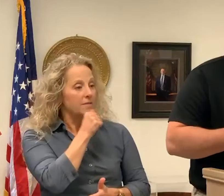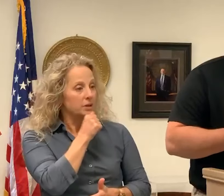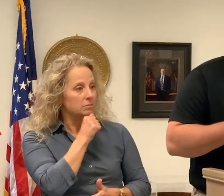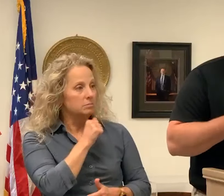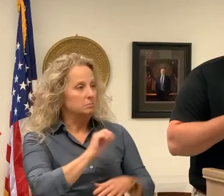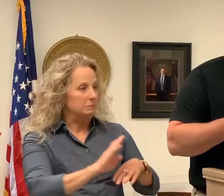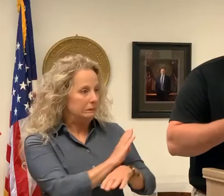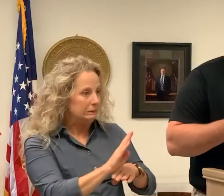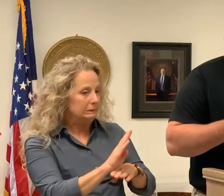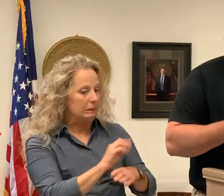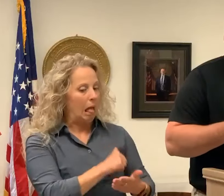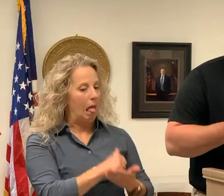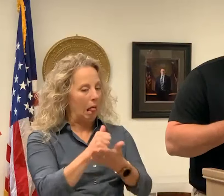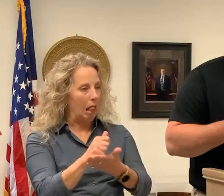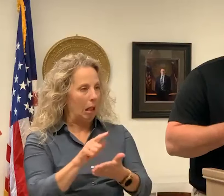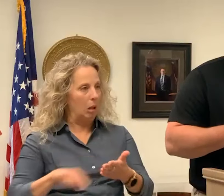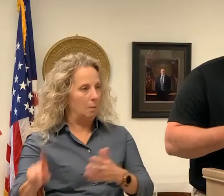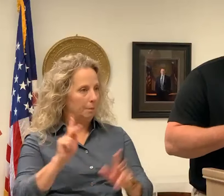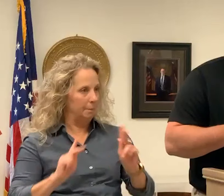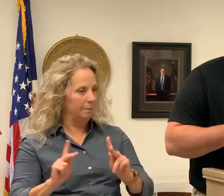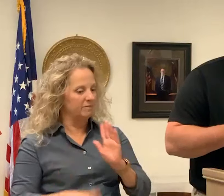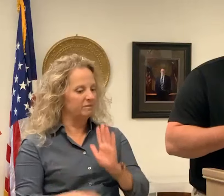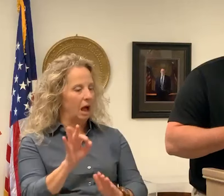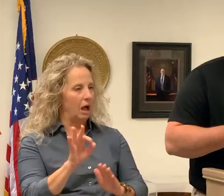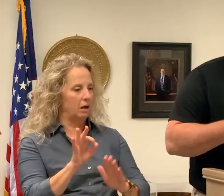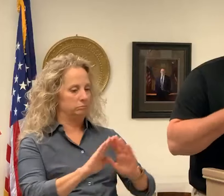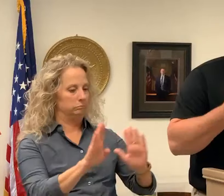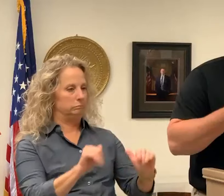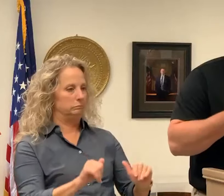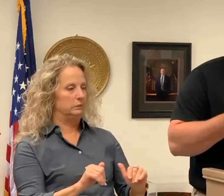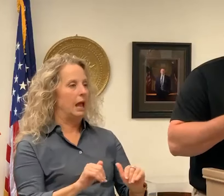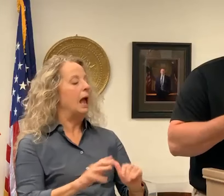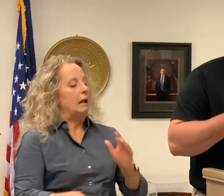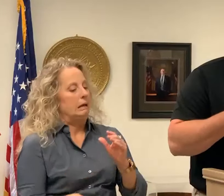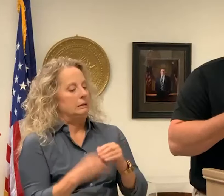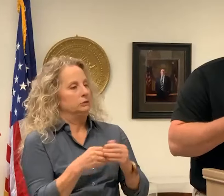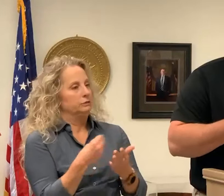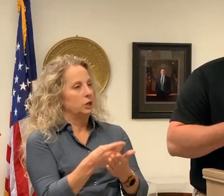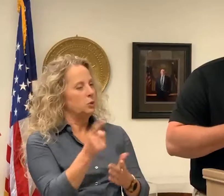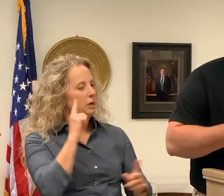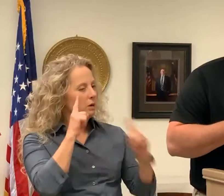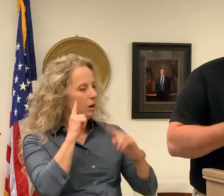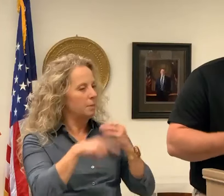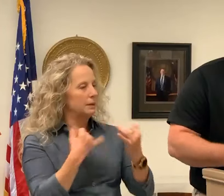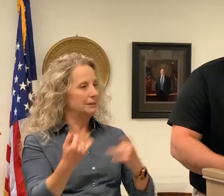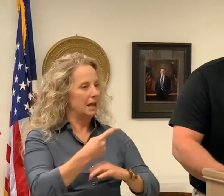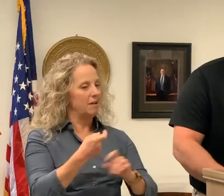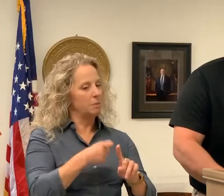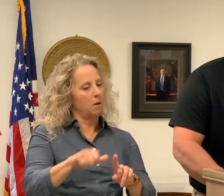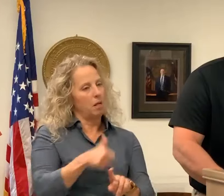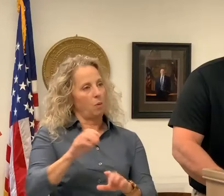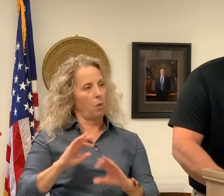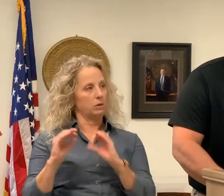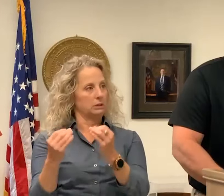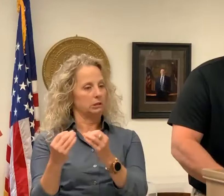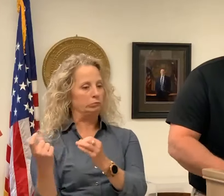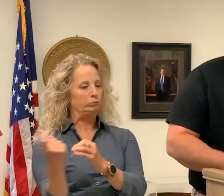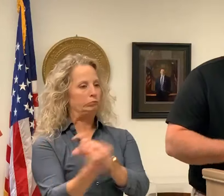sector to help them find that, and also to assist in providing additional funds that you're hearing about here today from other